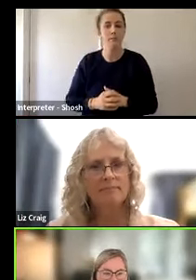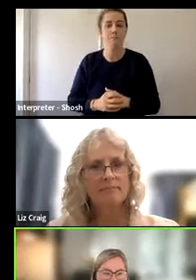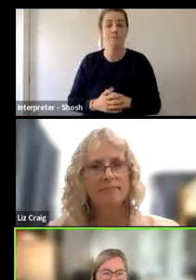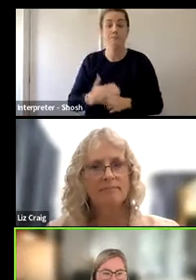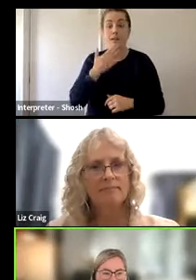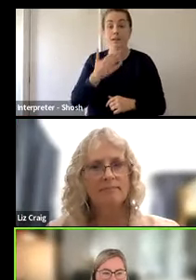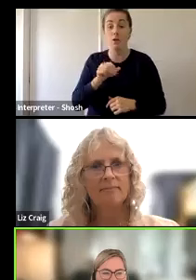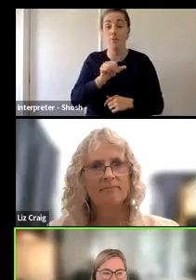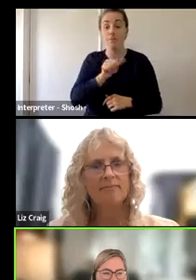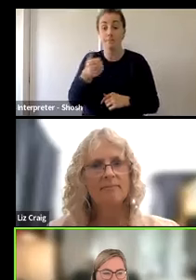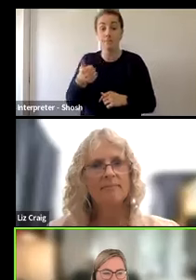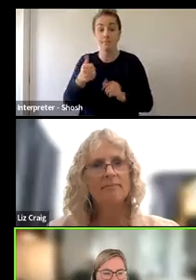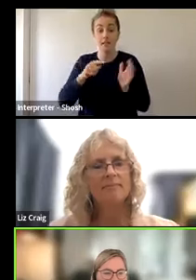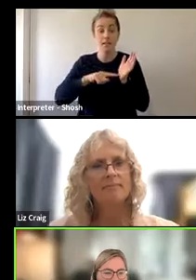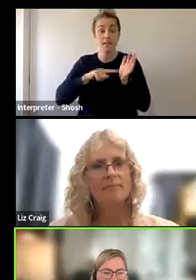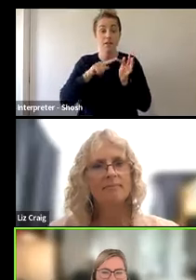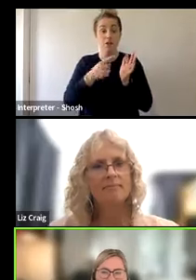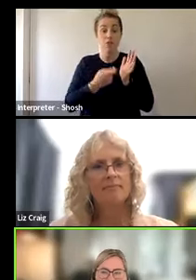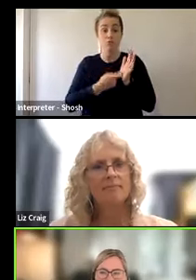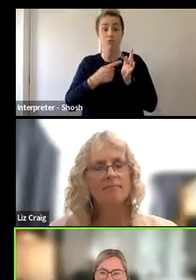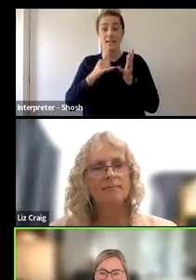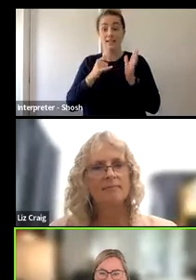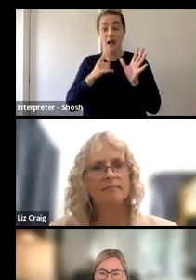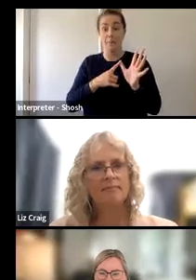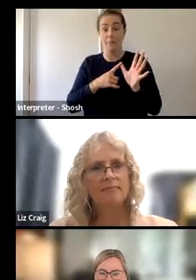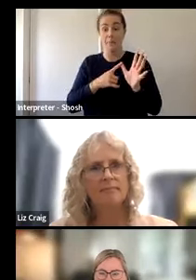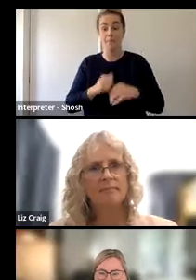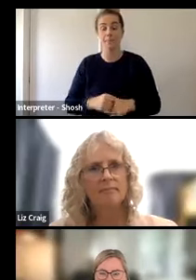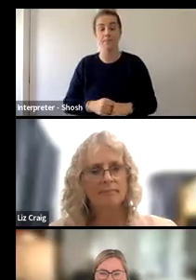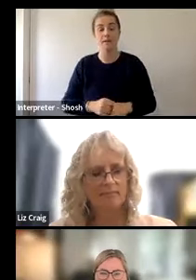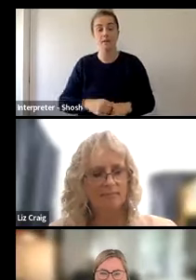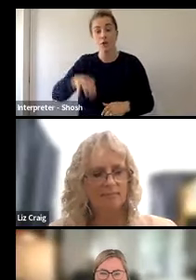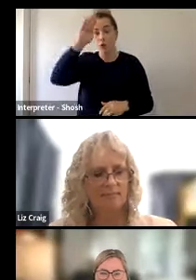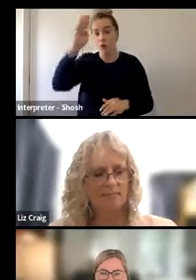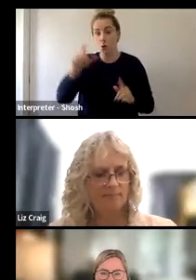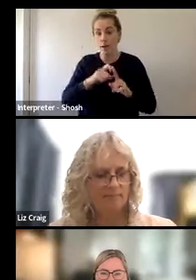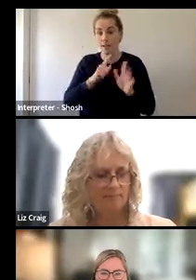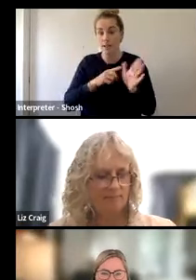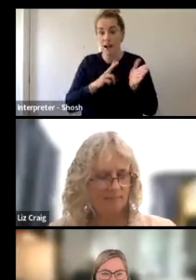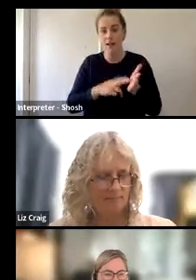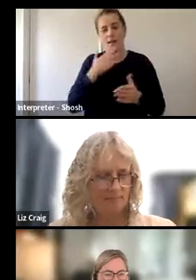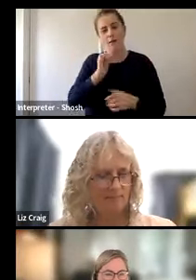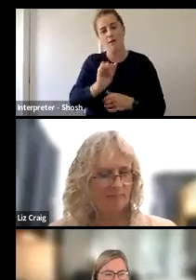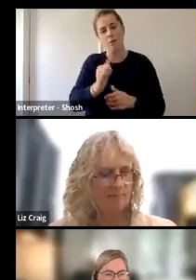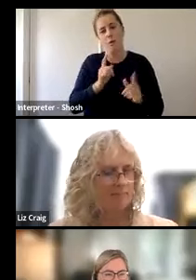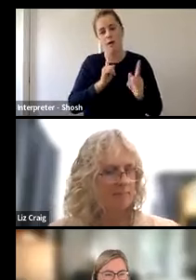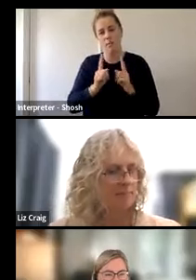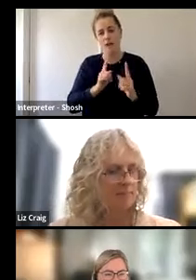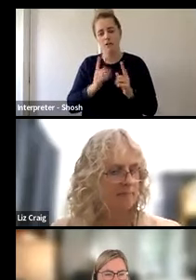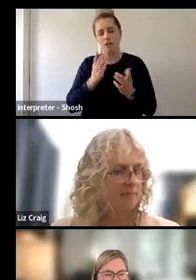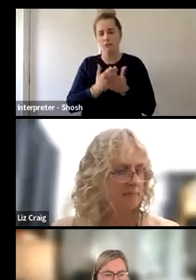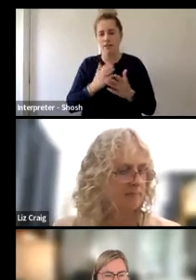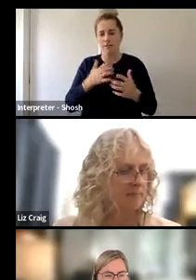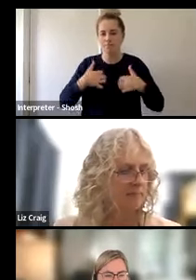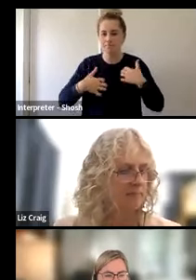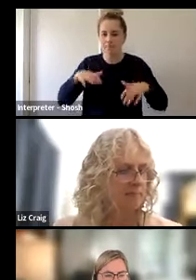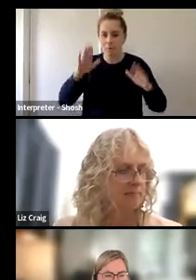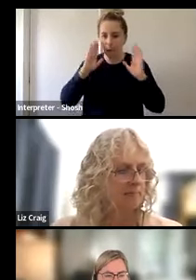Thank you. We'll come now to Teresa Ngobi. Oh, kia ora, Dan, and thanks so much for your information. And really exciting to hear